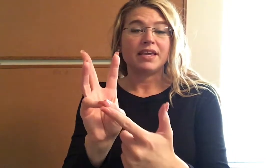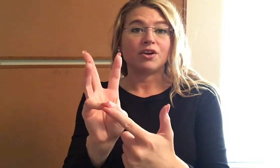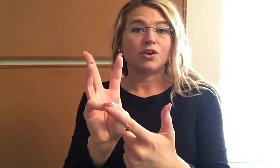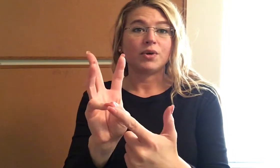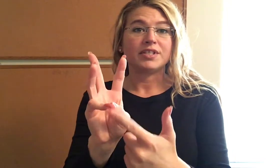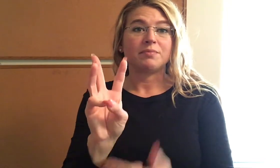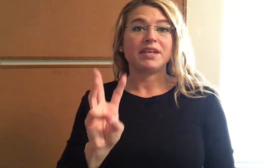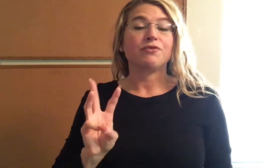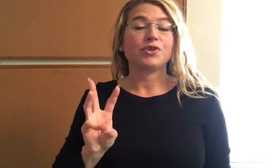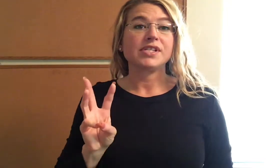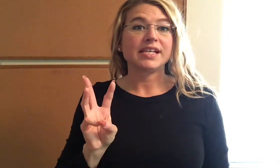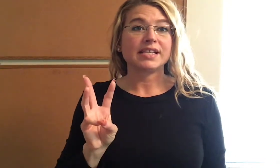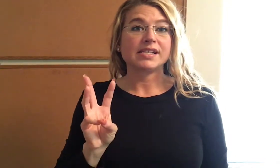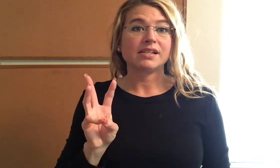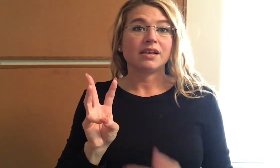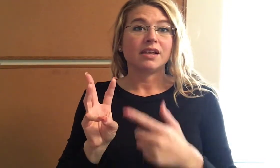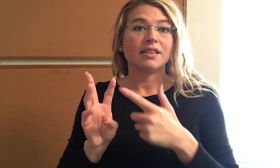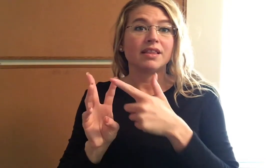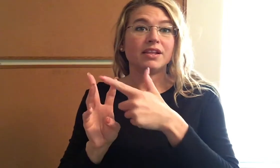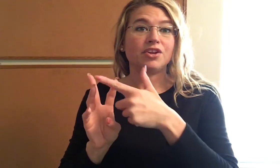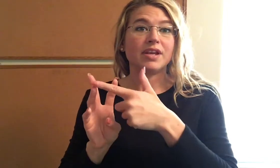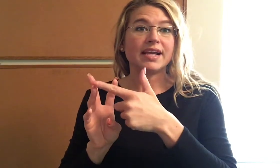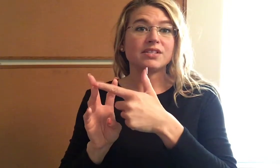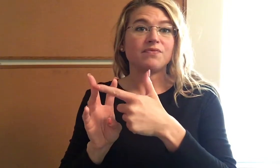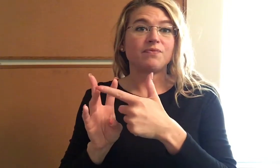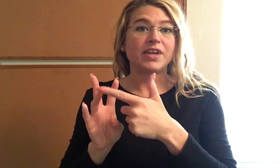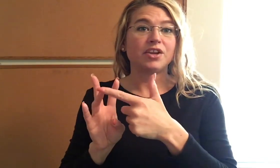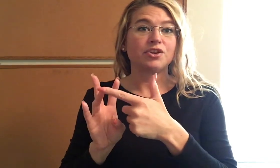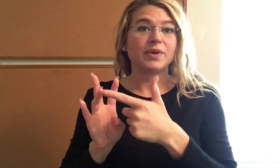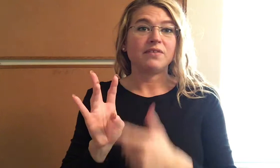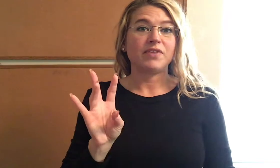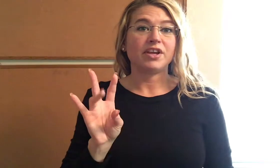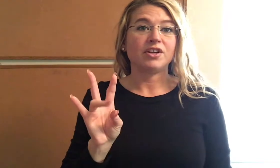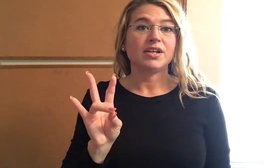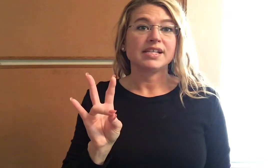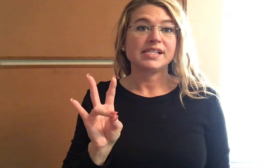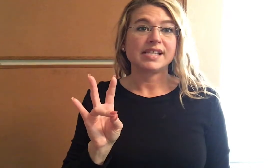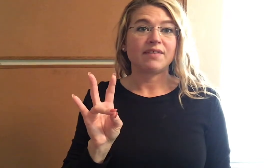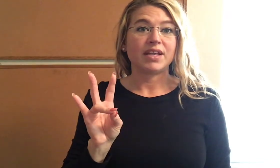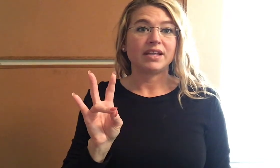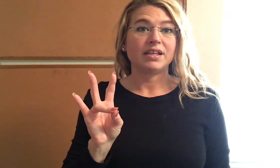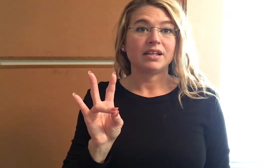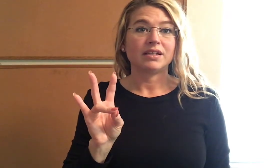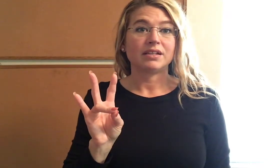are going to meet for 6, then your next finger, your ring finger, 7,